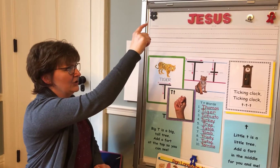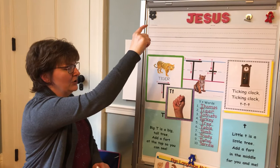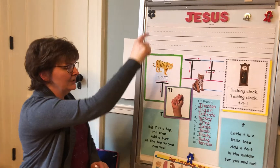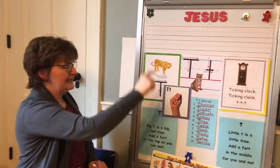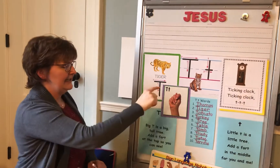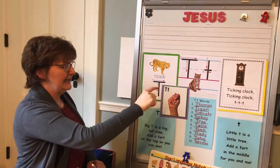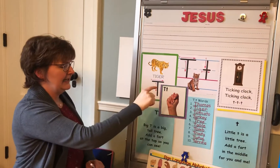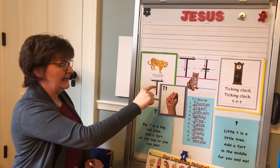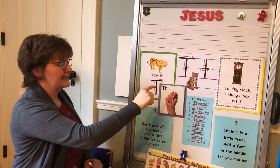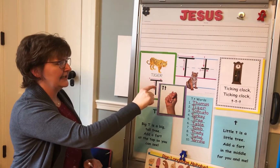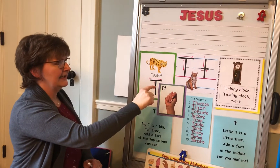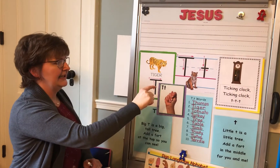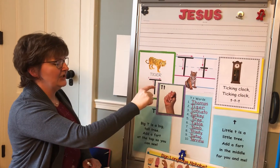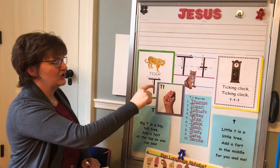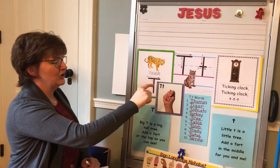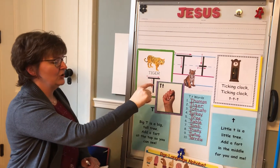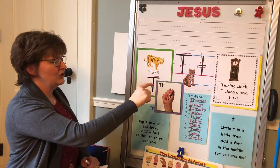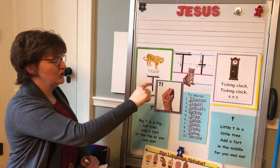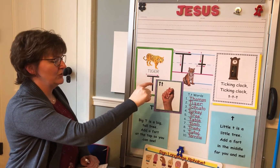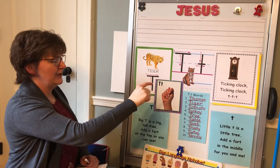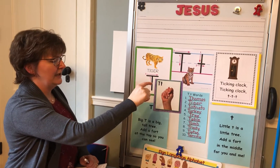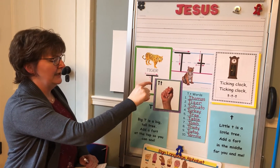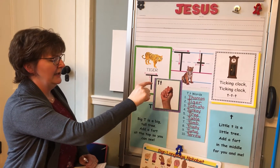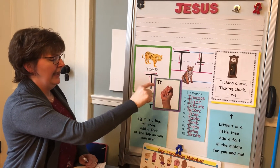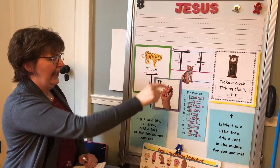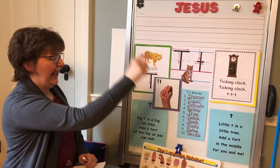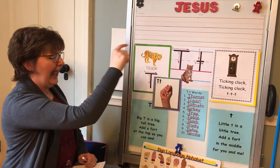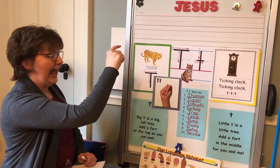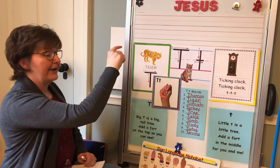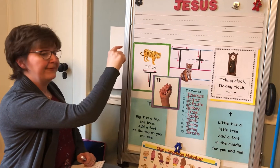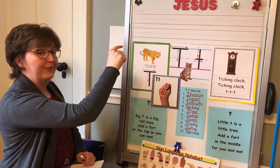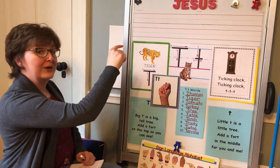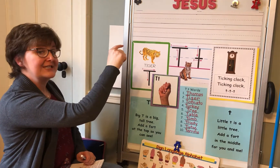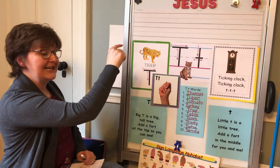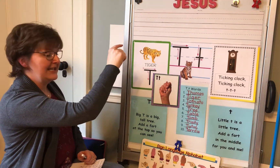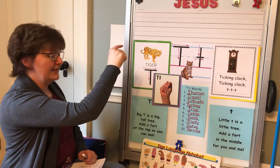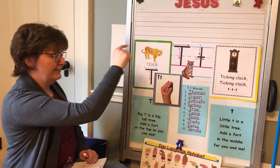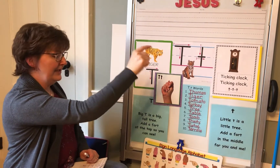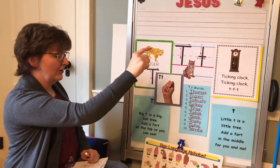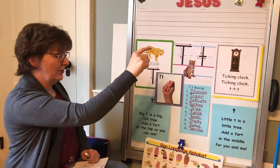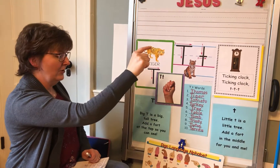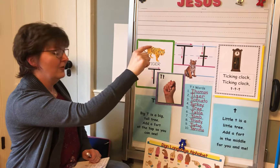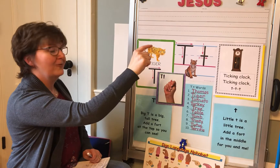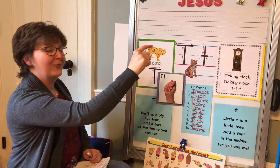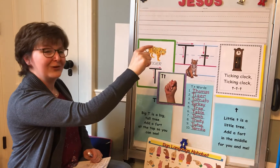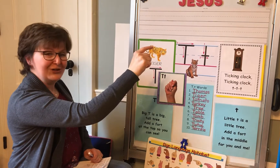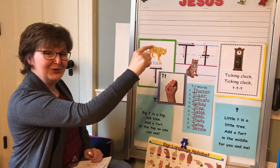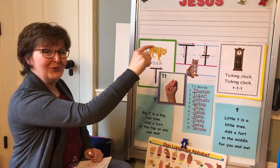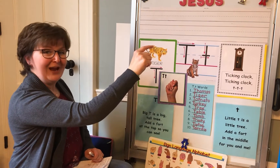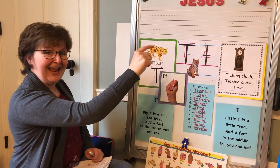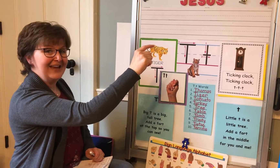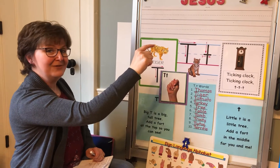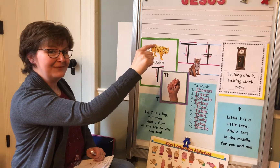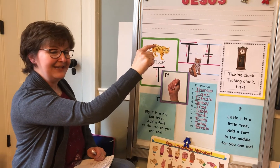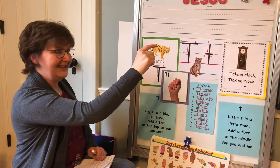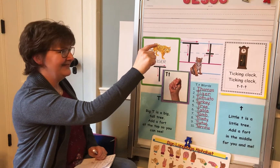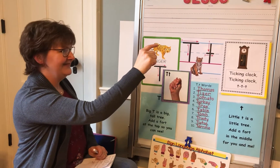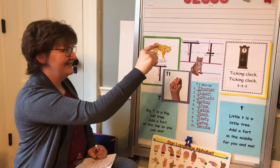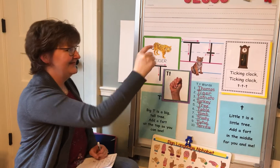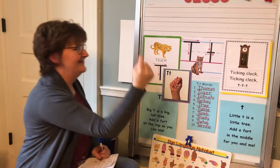Little t is a little tree. Add a fort in the middle for you and me.